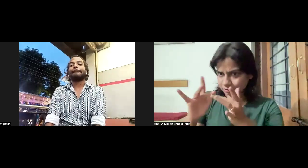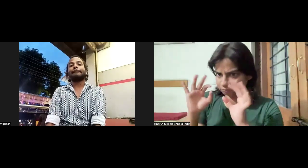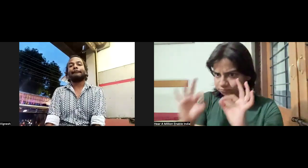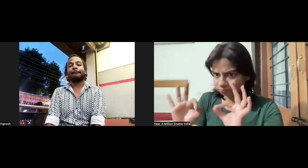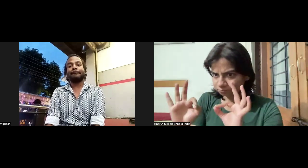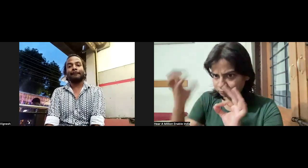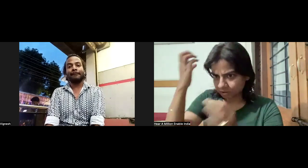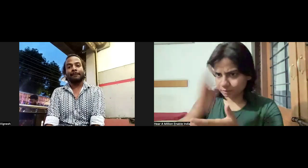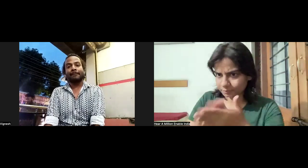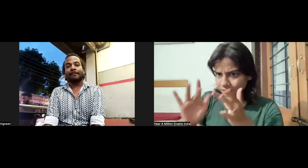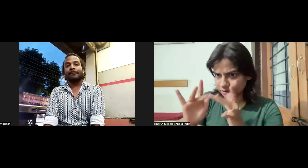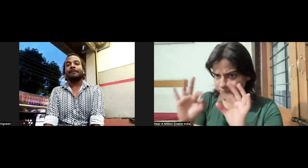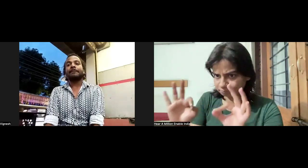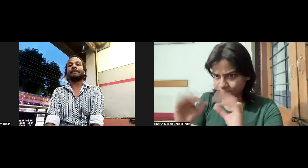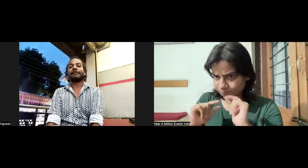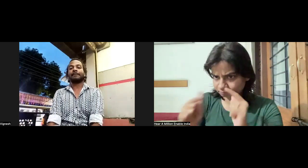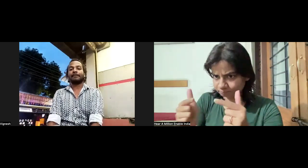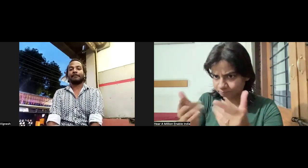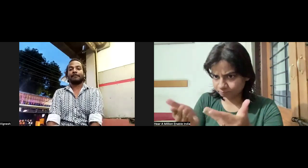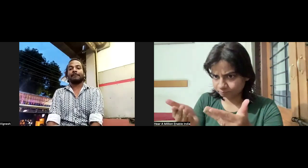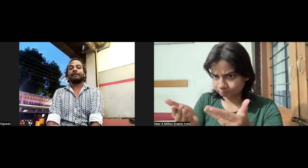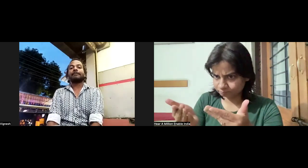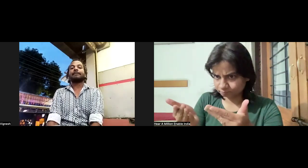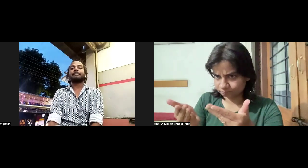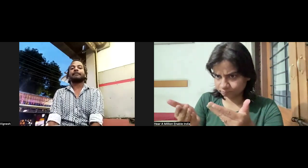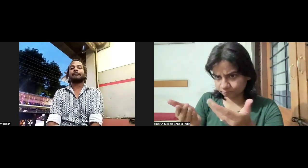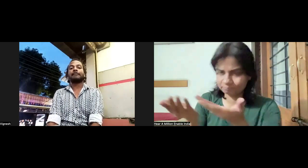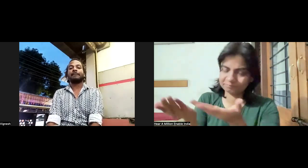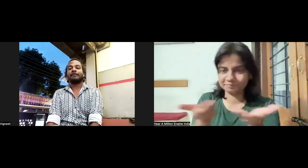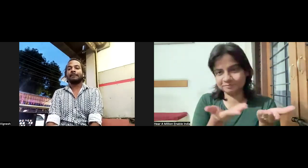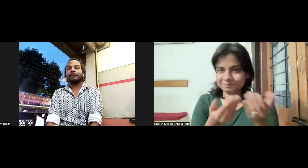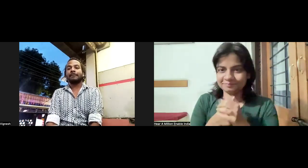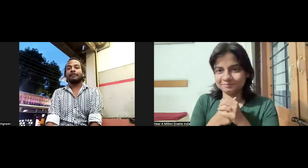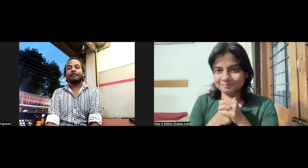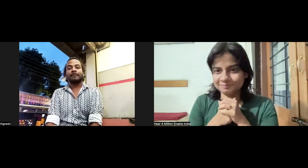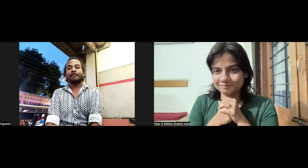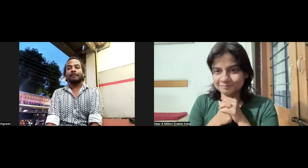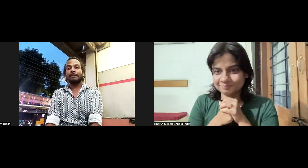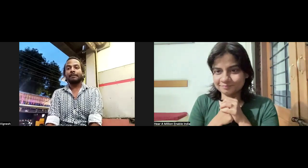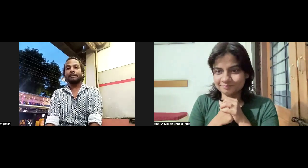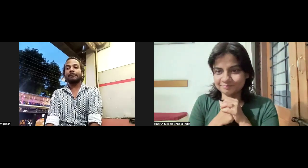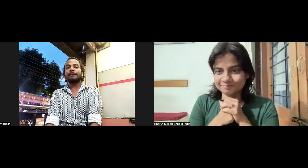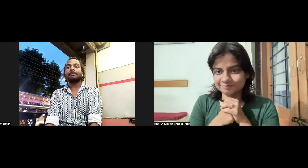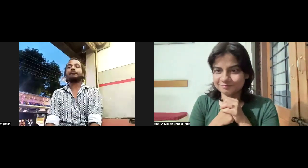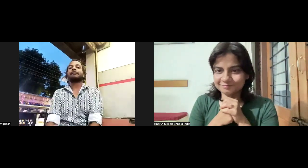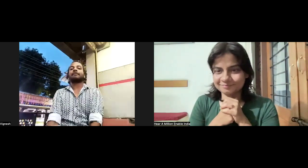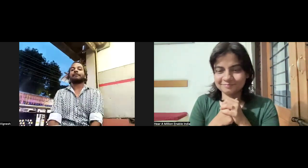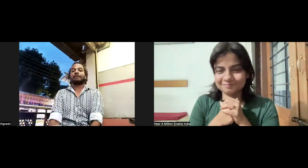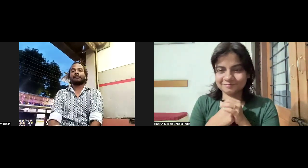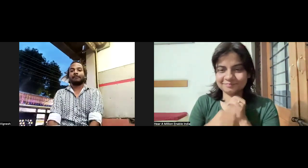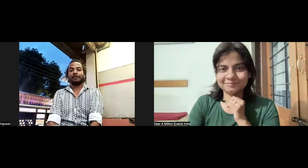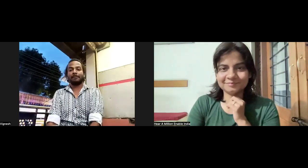understand the uniqueness. Thank you for sharing, Vignesh. Harmanpreet, is there anything you would like to talk